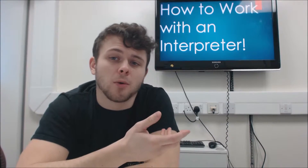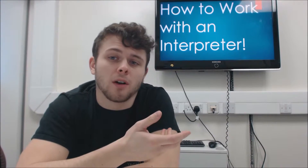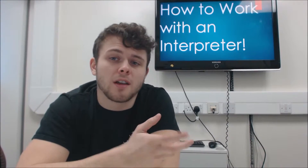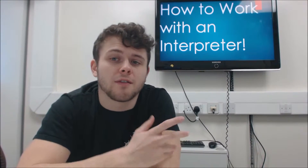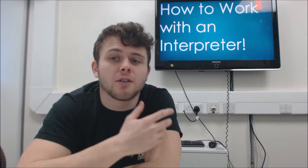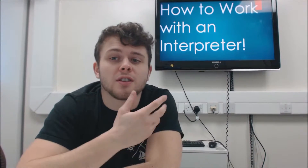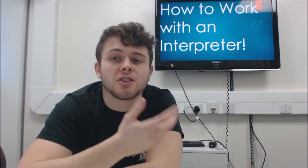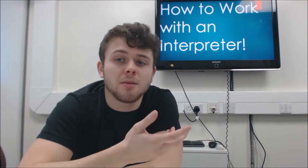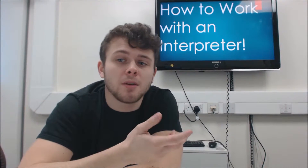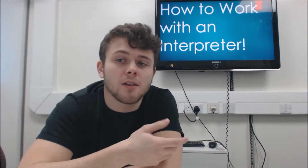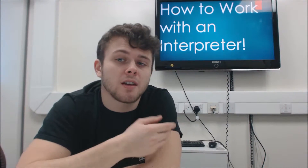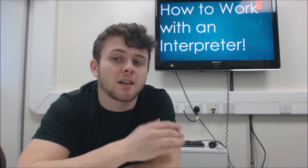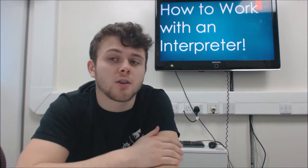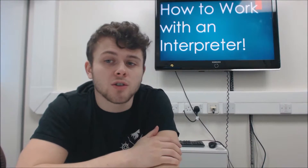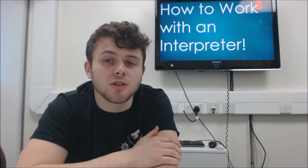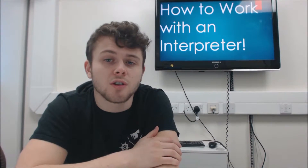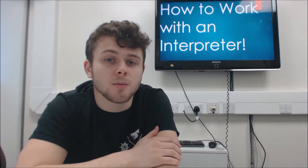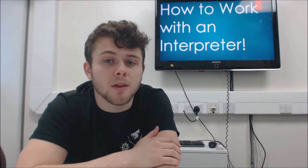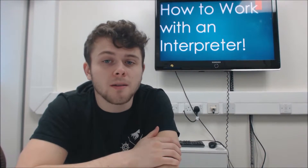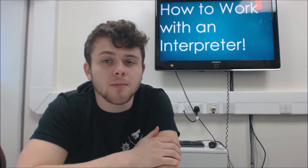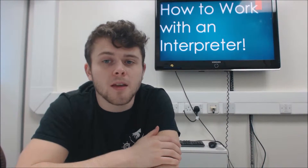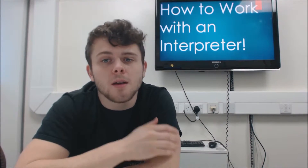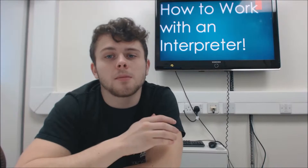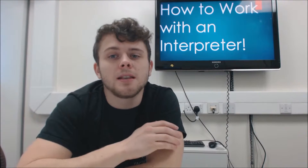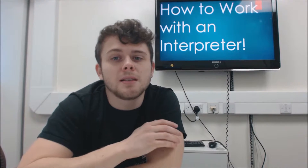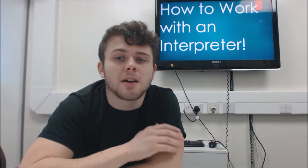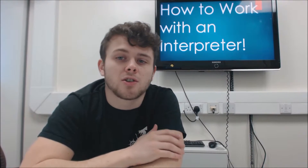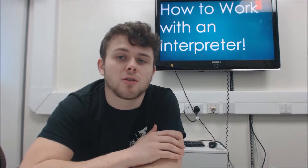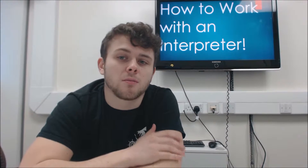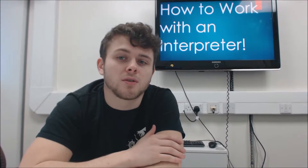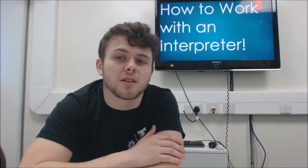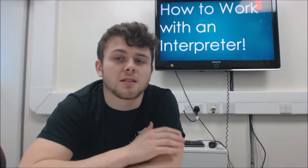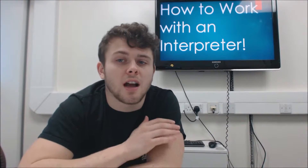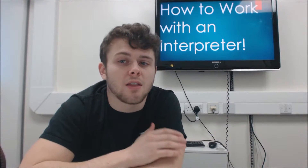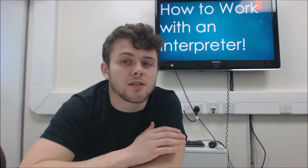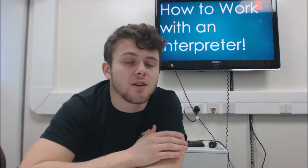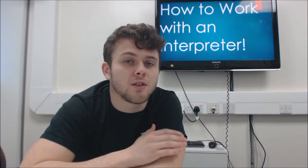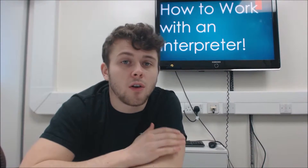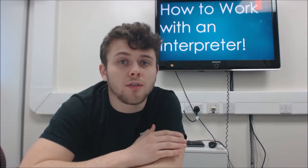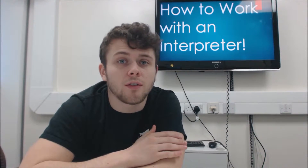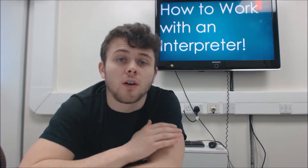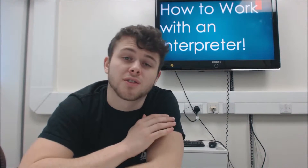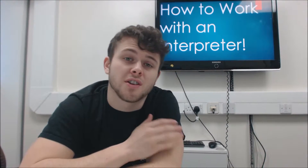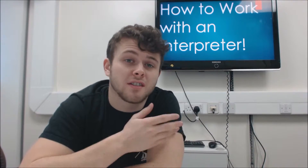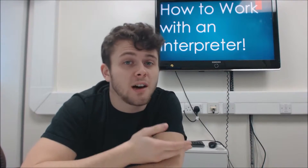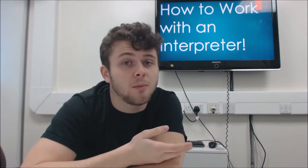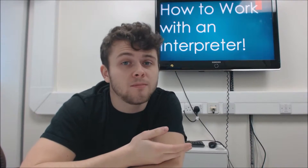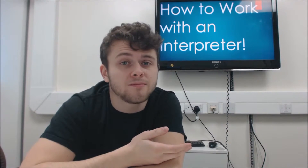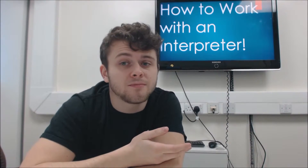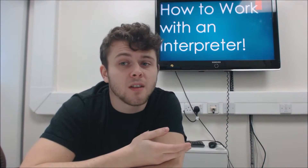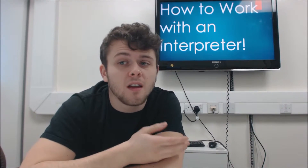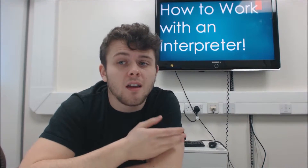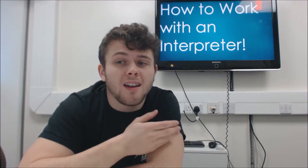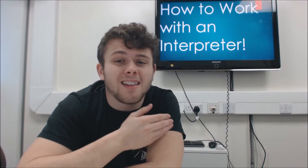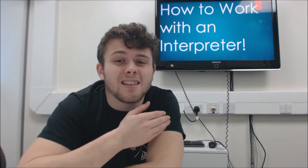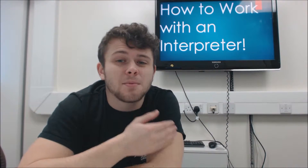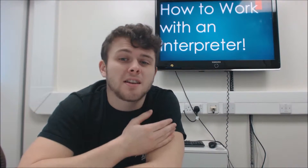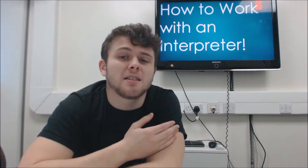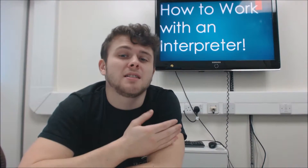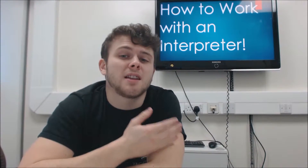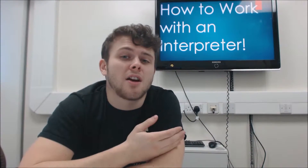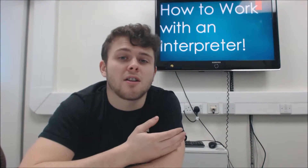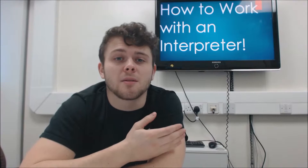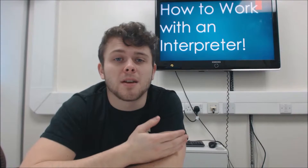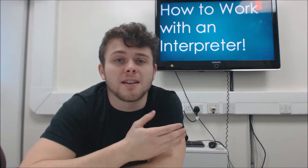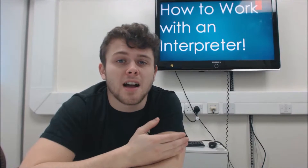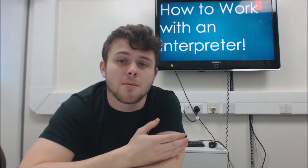is a big one. If you're in the gym giving an induction or something, please make sure the music is either turned off or turned down. This